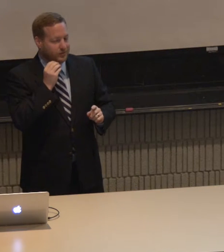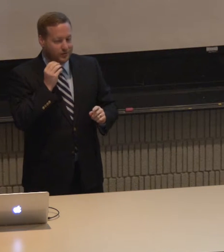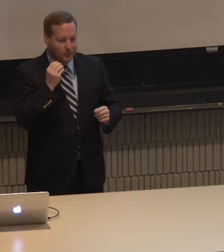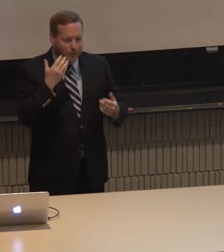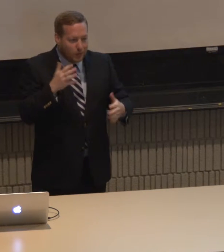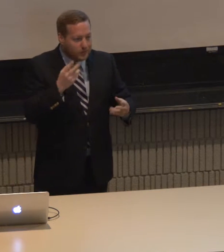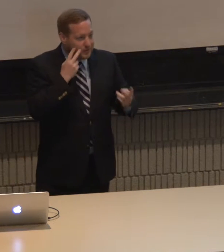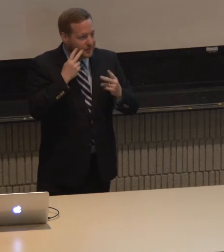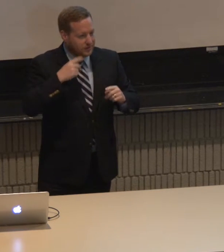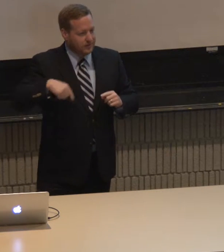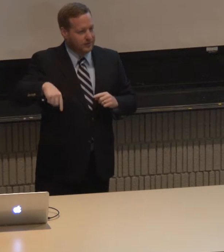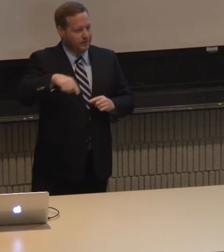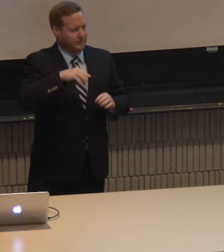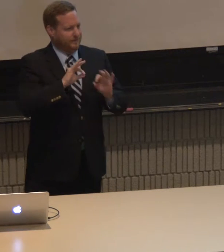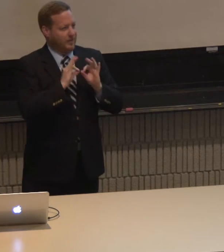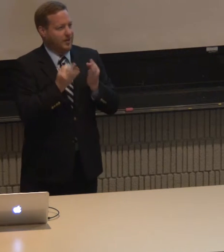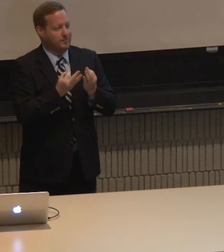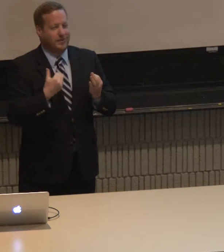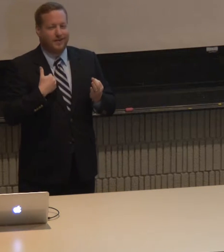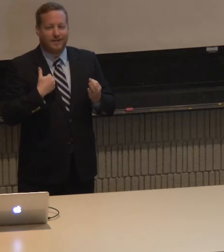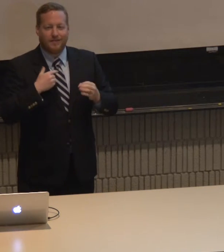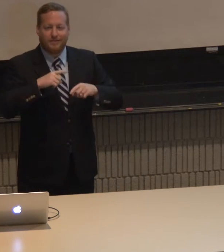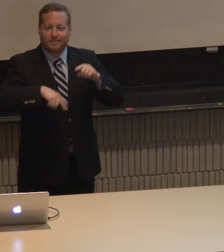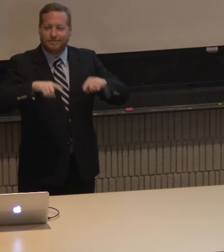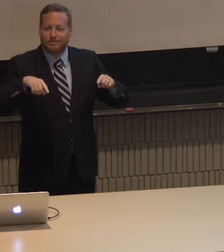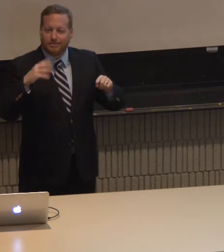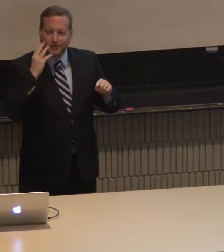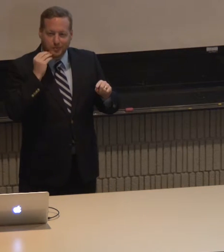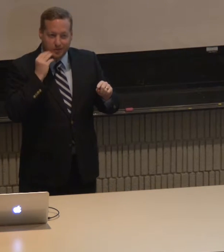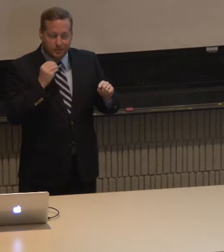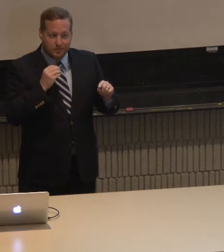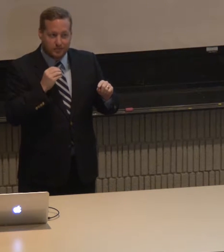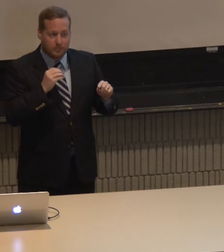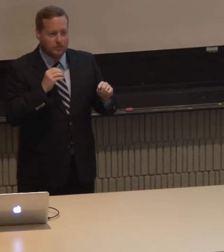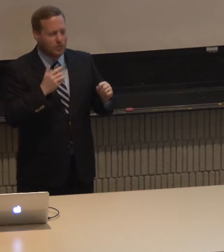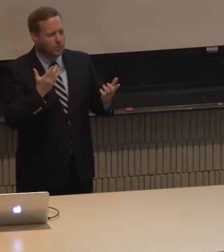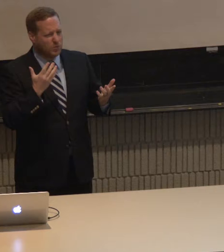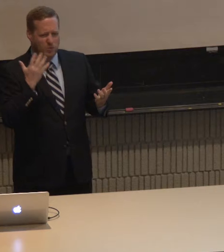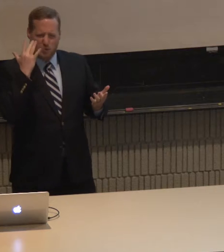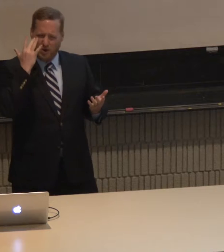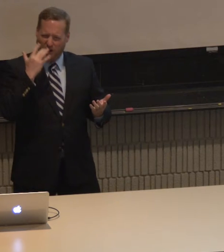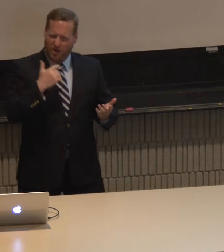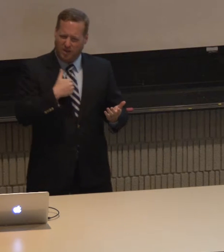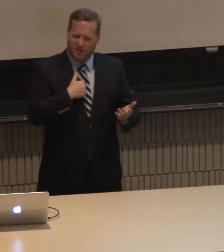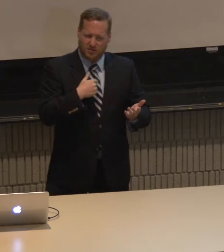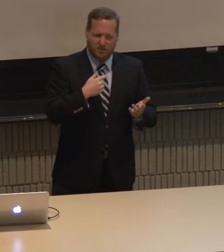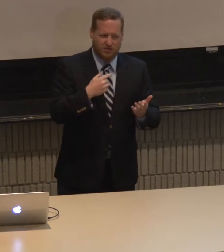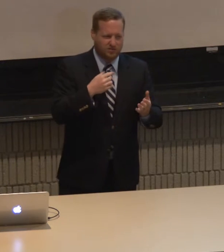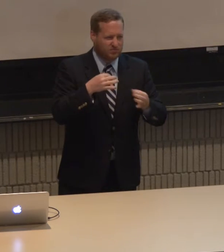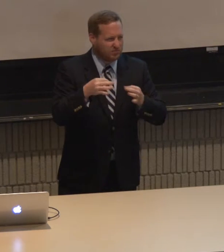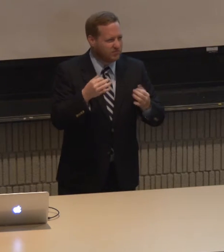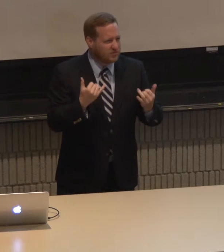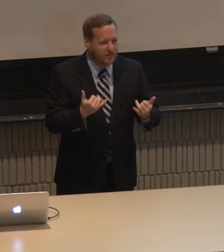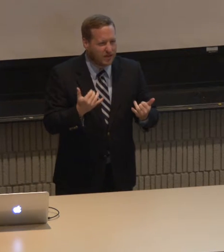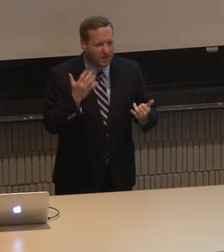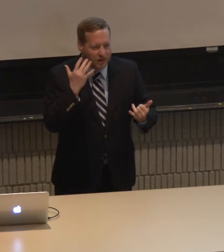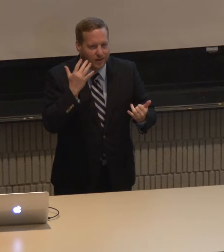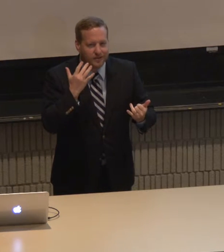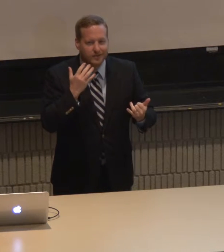So his experience, from my perspective, was much more frustrating. And it's interesting to me that there's that much variety